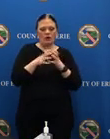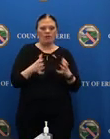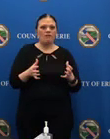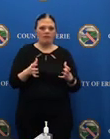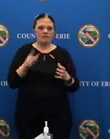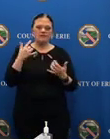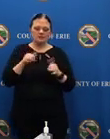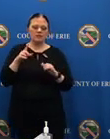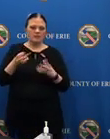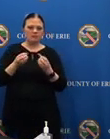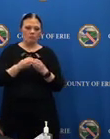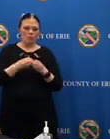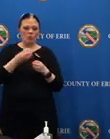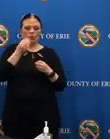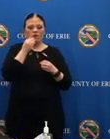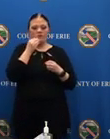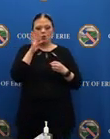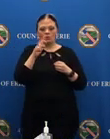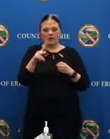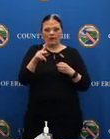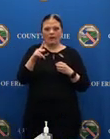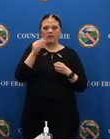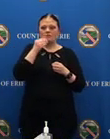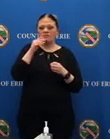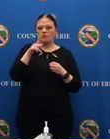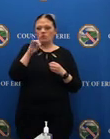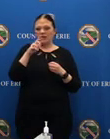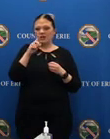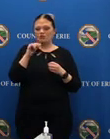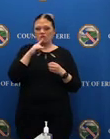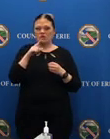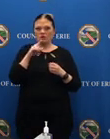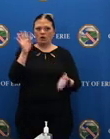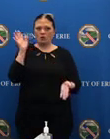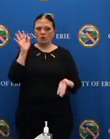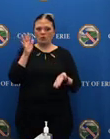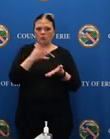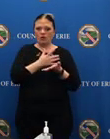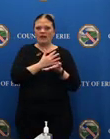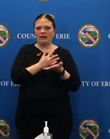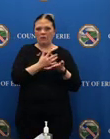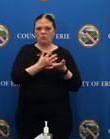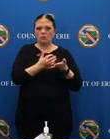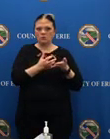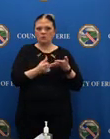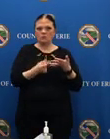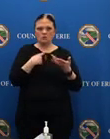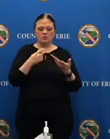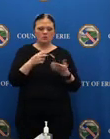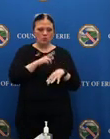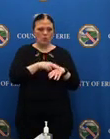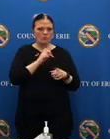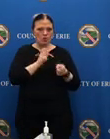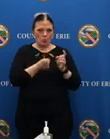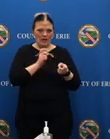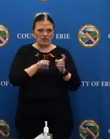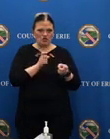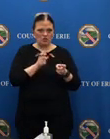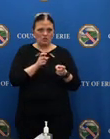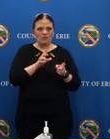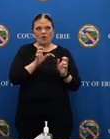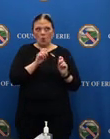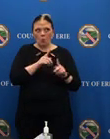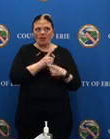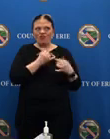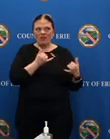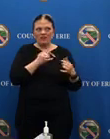bank of Western New York and food pantries are running low on their stock and normal donations. They're okay at this moment,